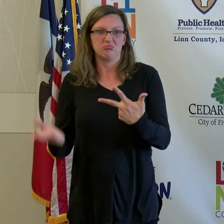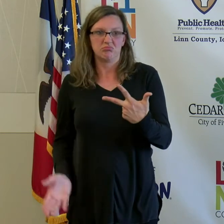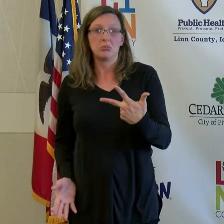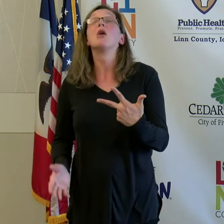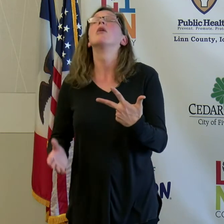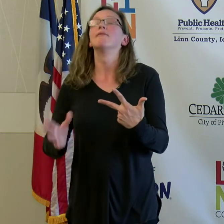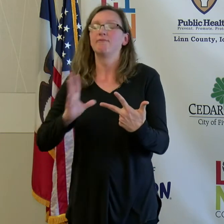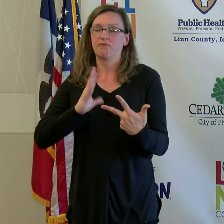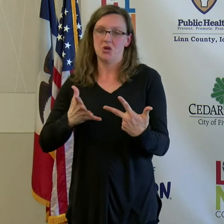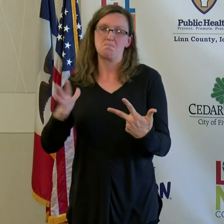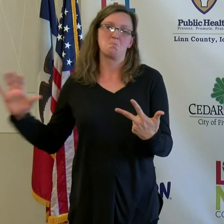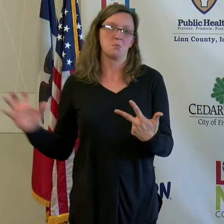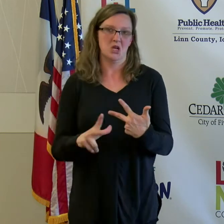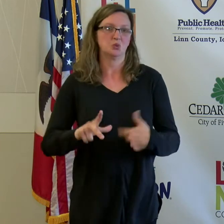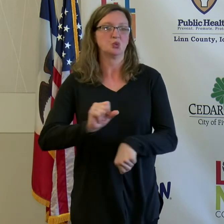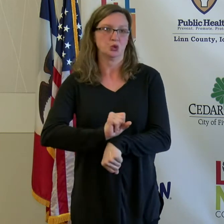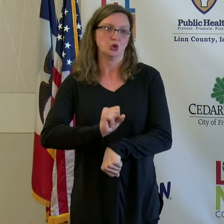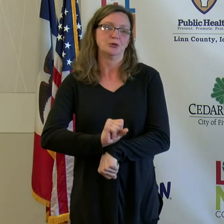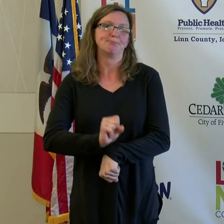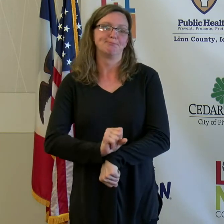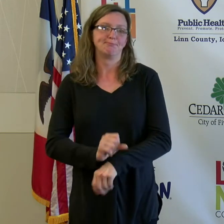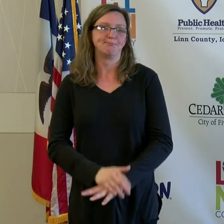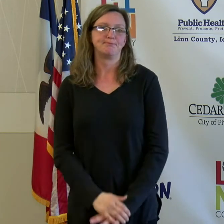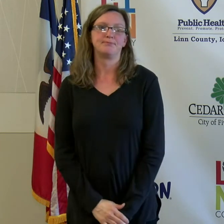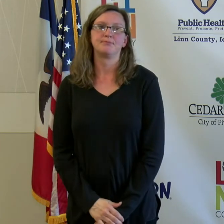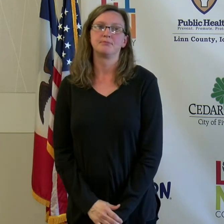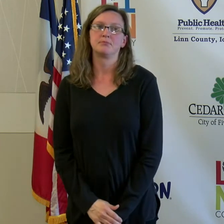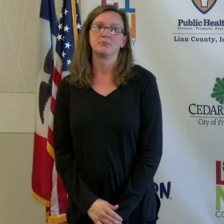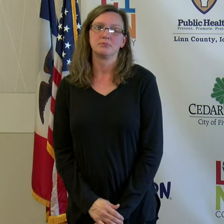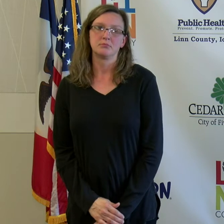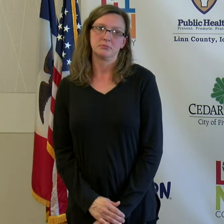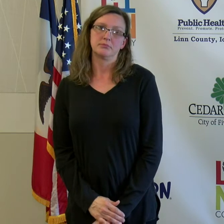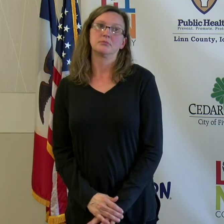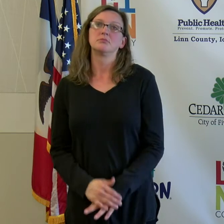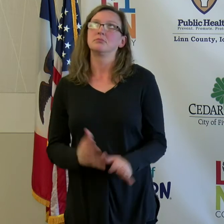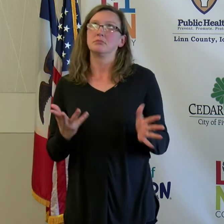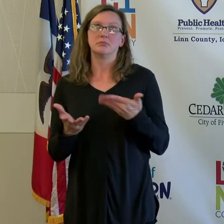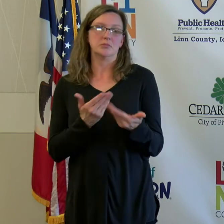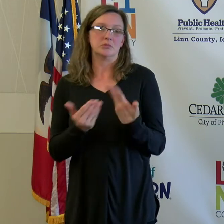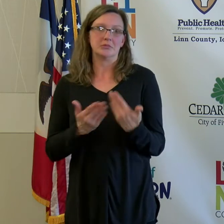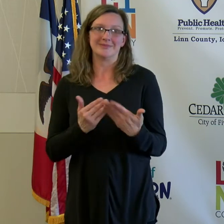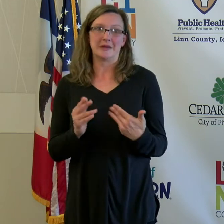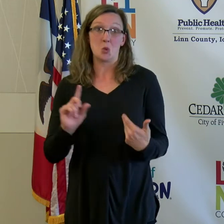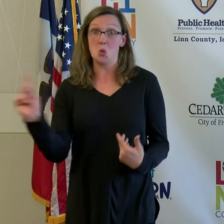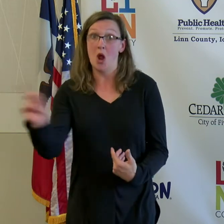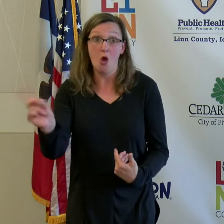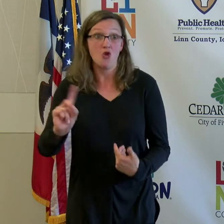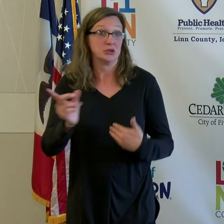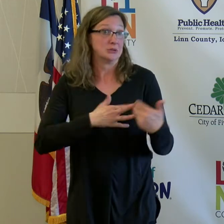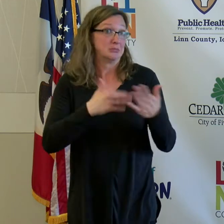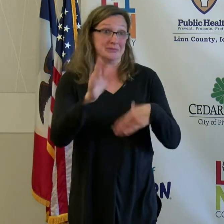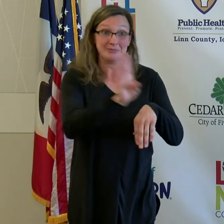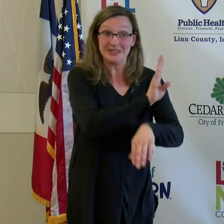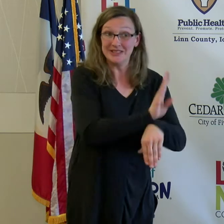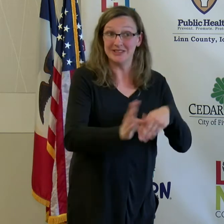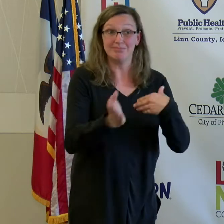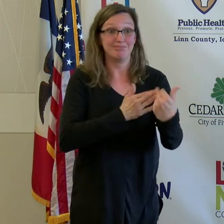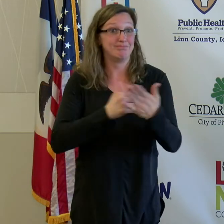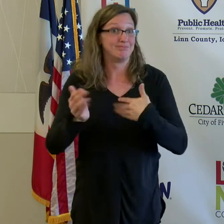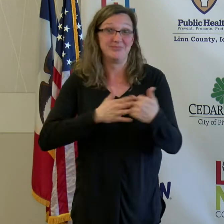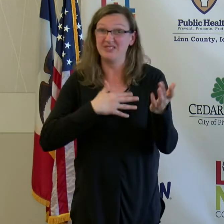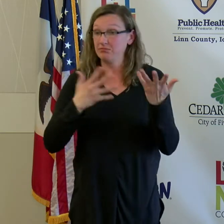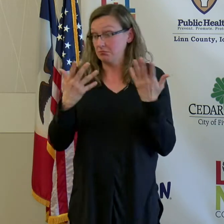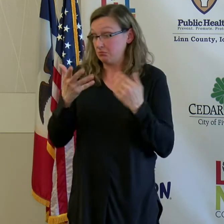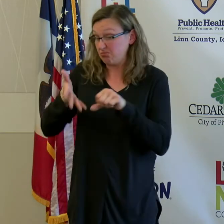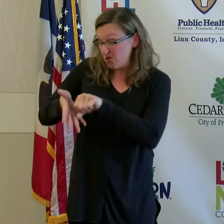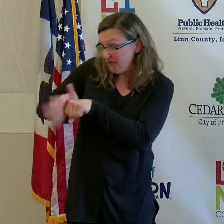symptomatic employees, regardless if testing for COVID-19 has been negative or